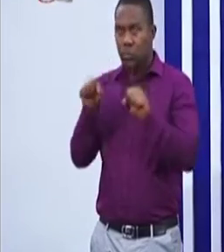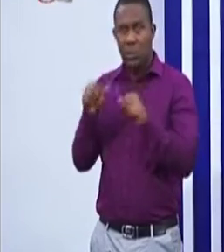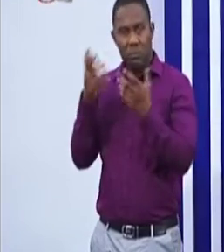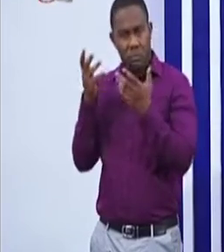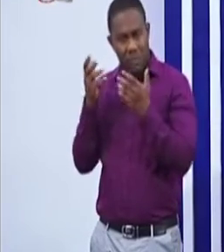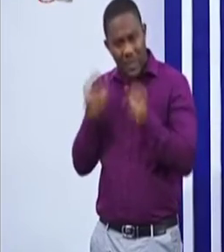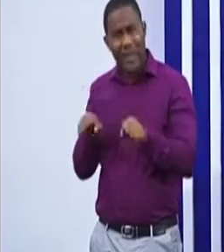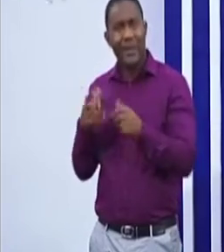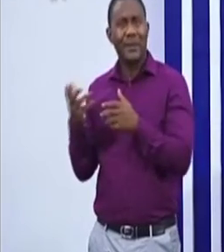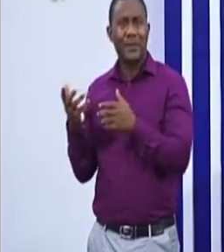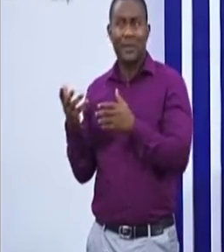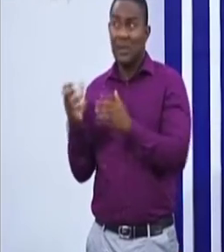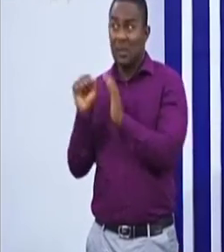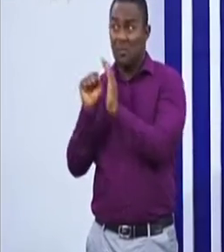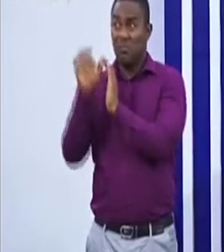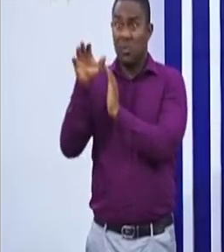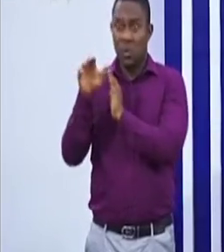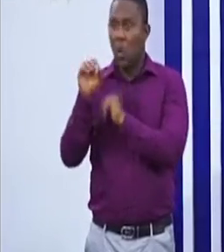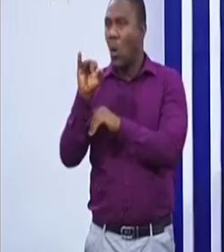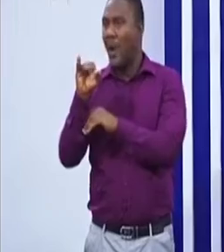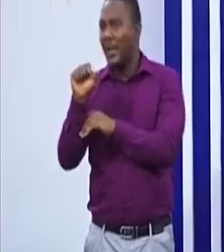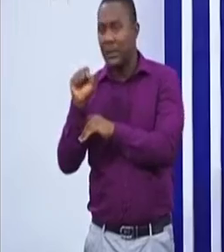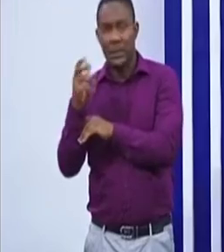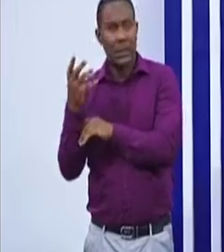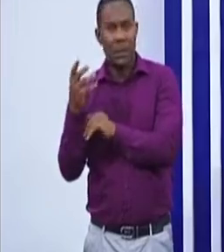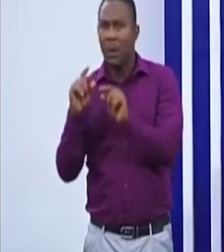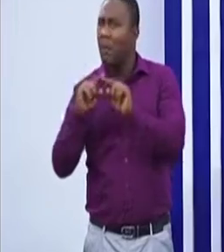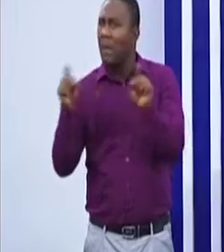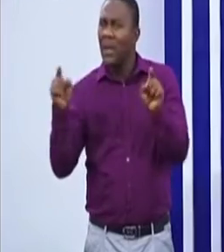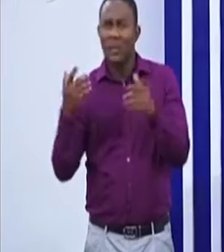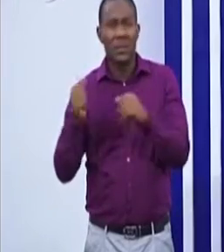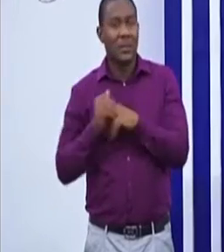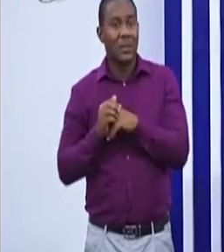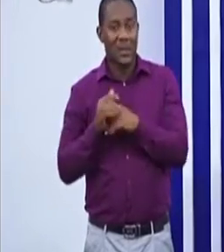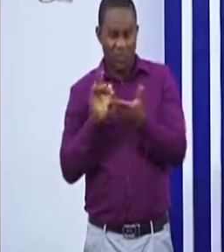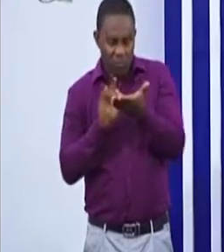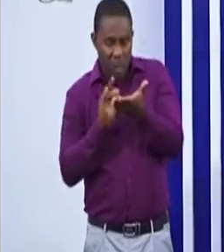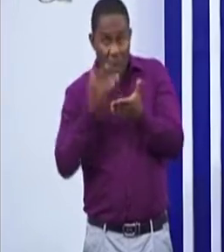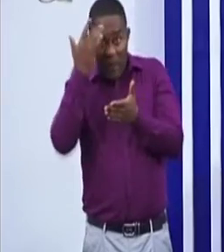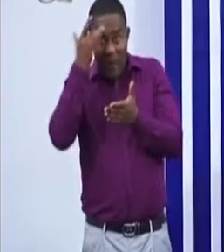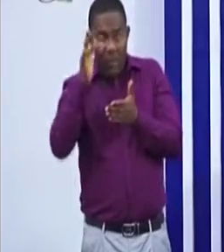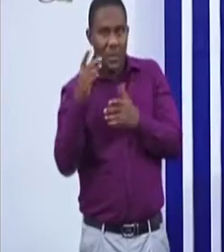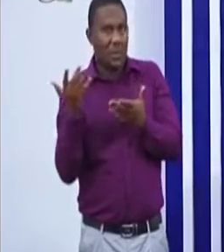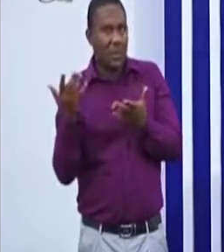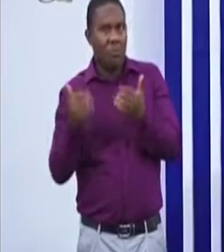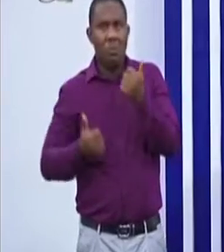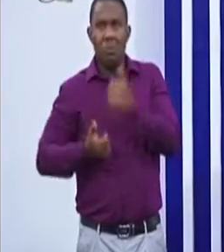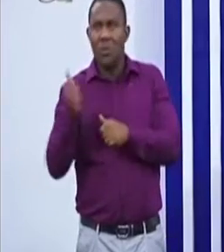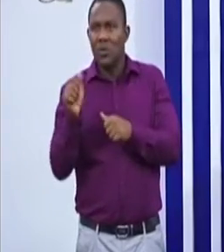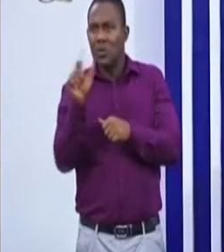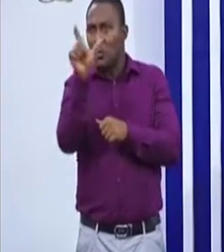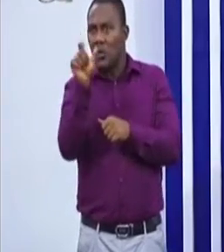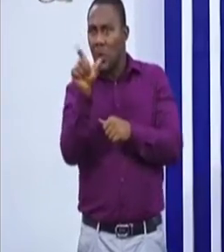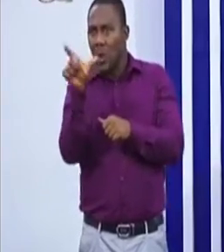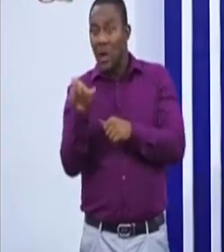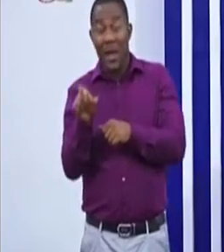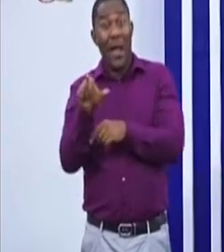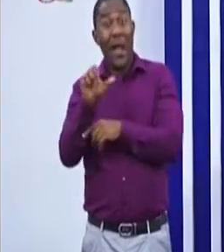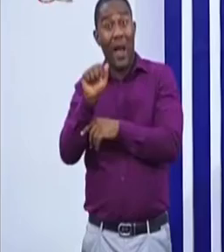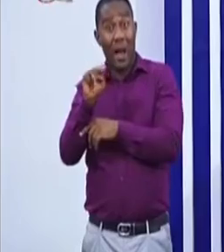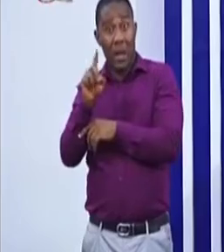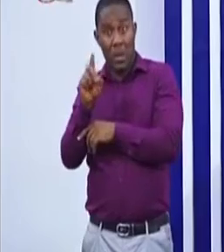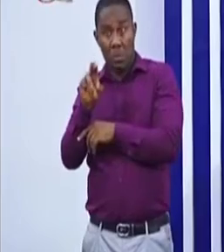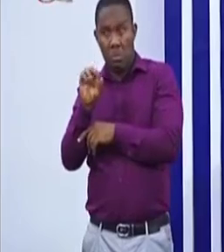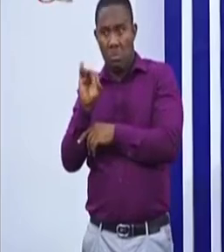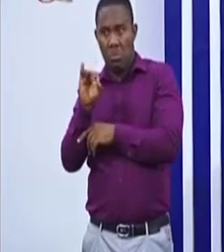available on Apple. But the information we got was that many of the smartphones in this country are Android-based. And so we figured that